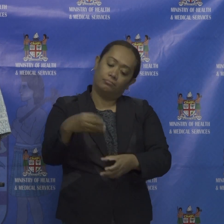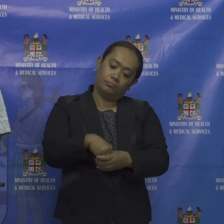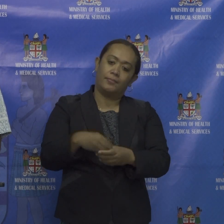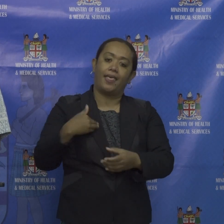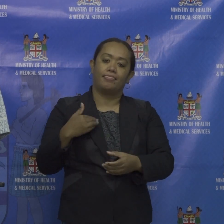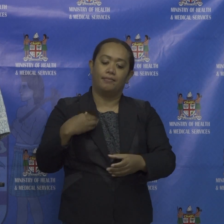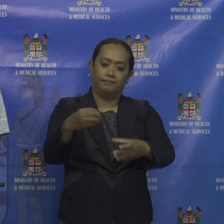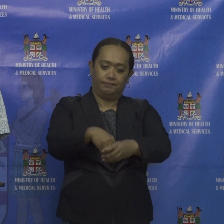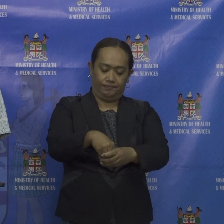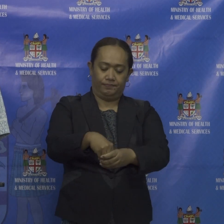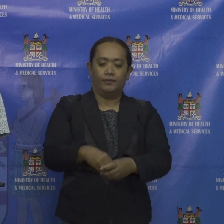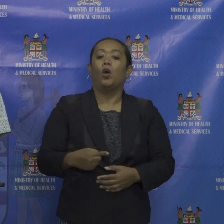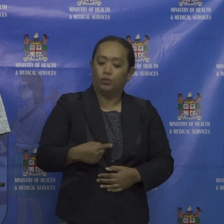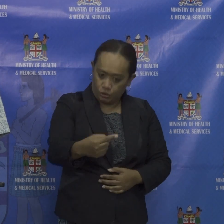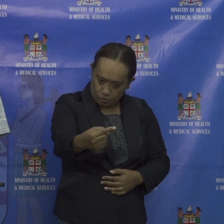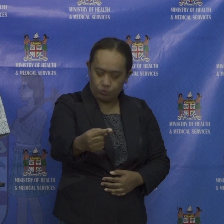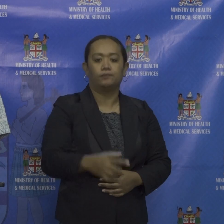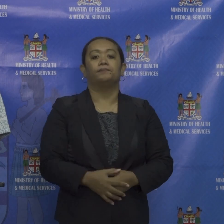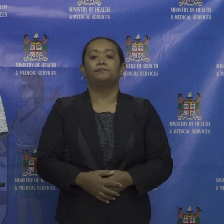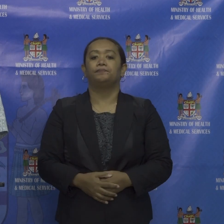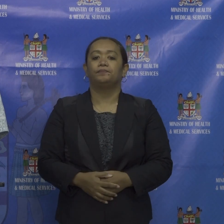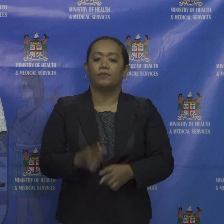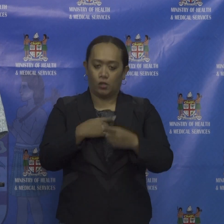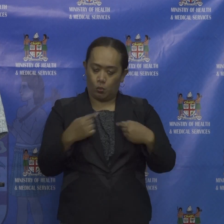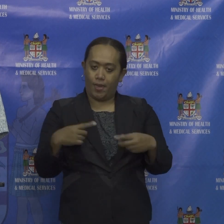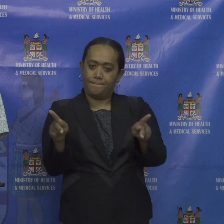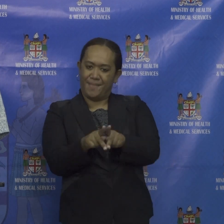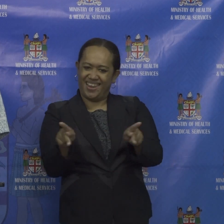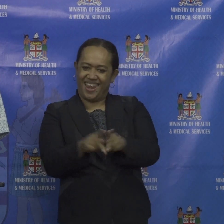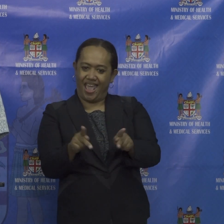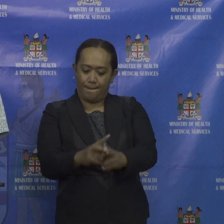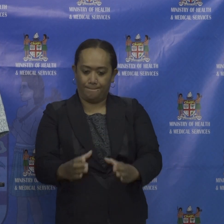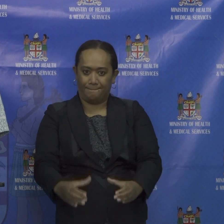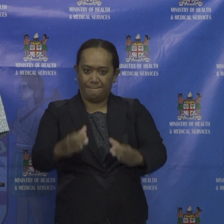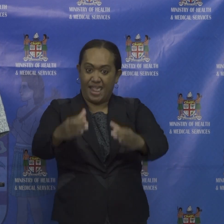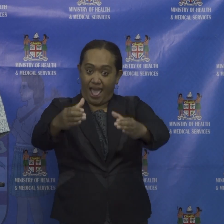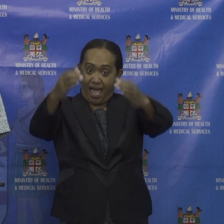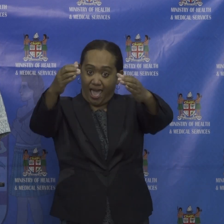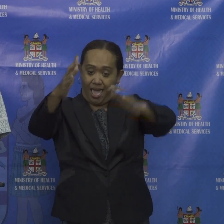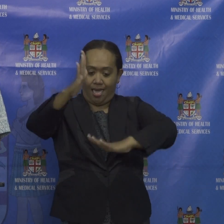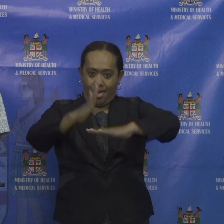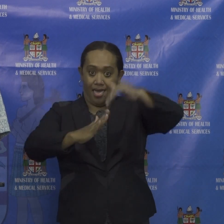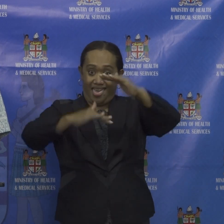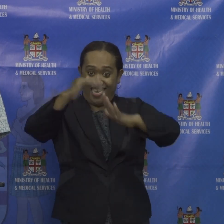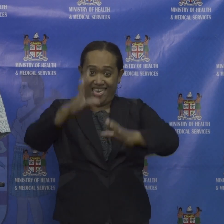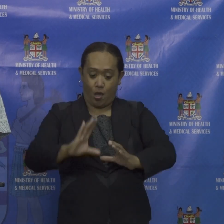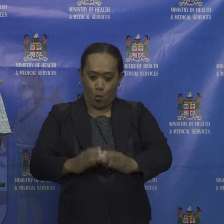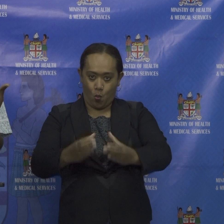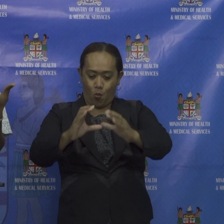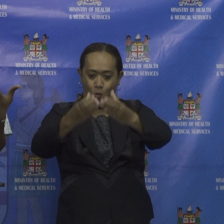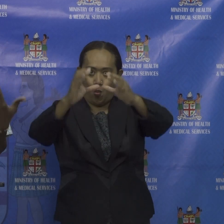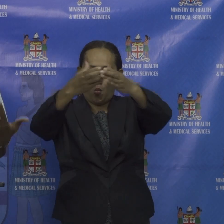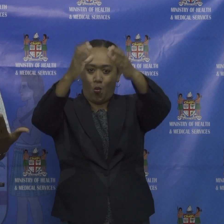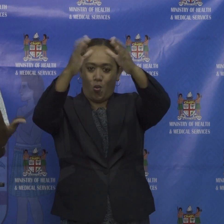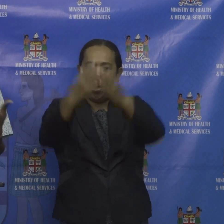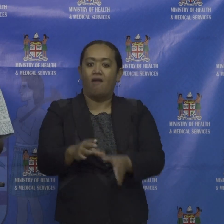in existence and continuing. We have a partners pillar within that group that brings together our colleagues